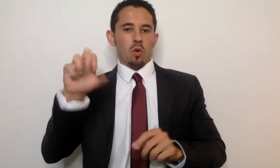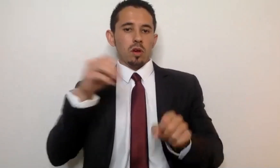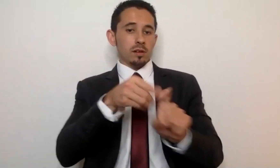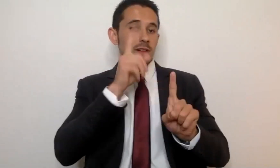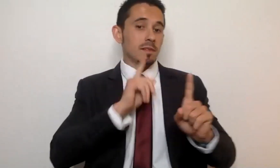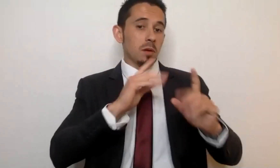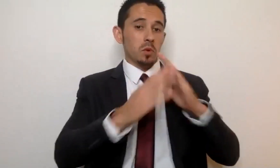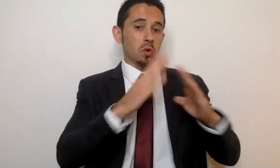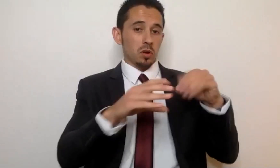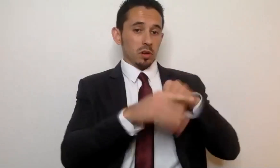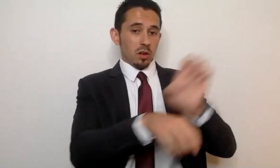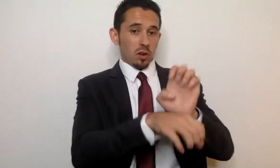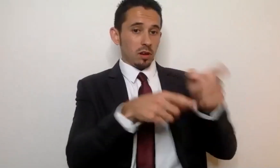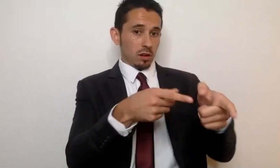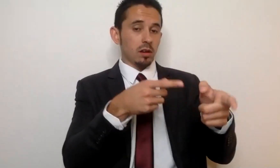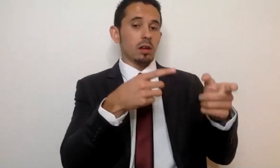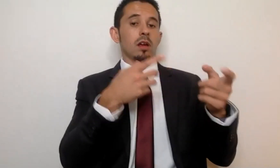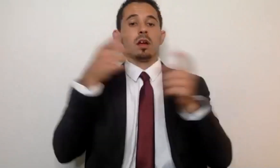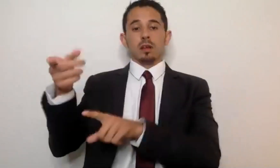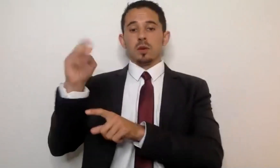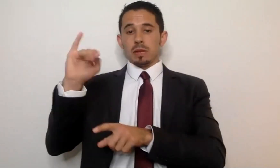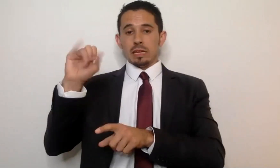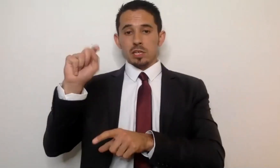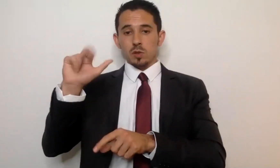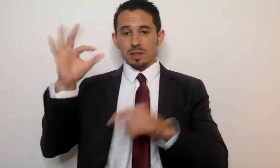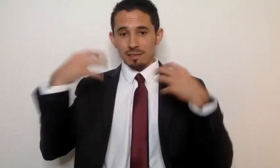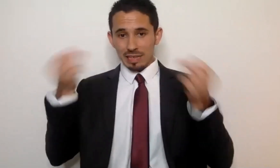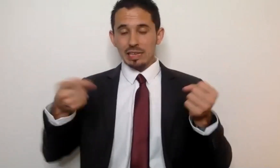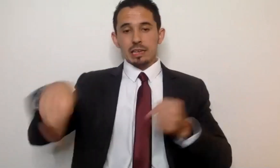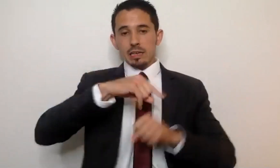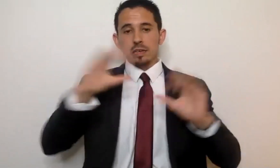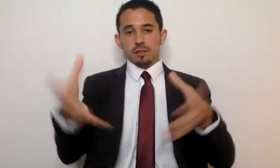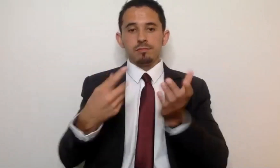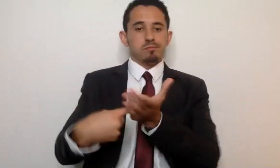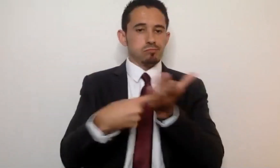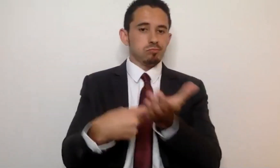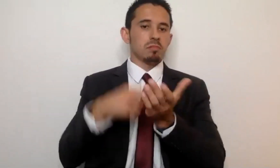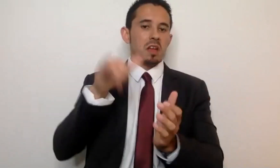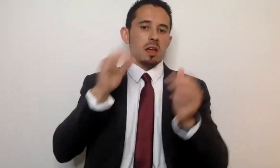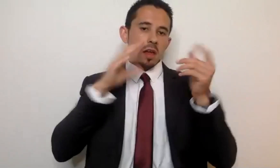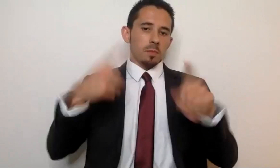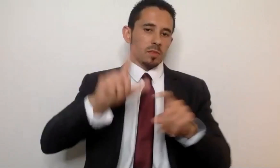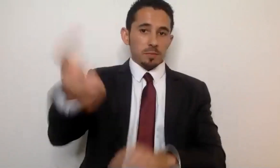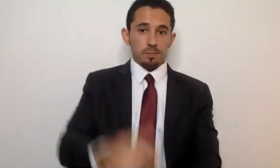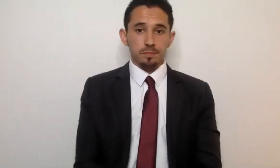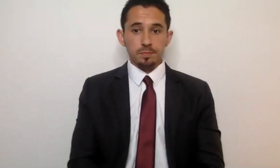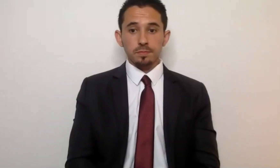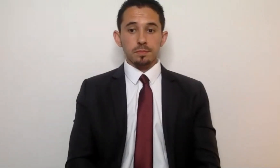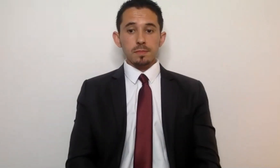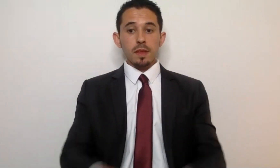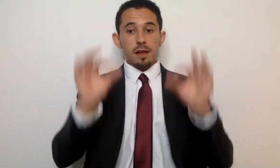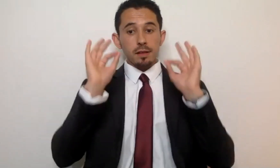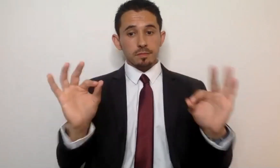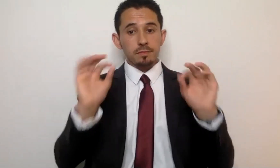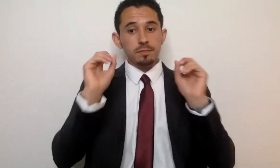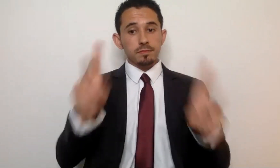identify those stakeholders in the deaf communities in Ecuador, and then the Ministry of Health can work with them to have that conversation,